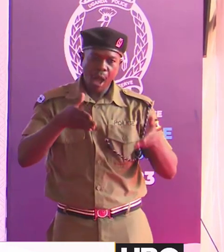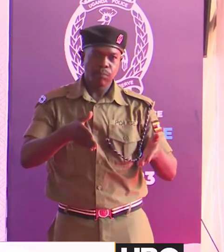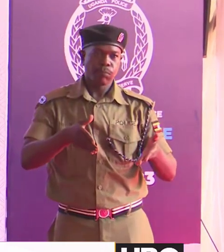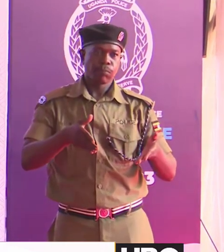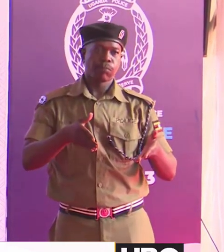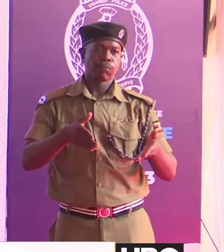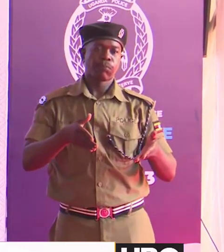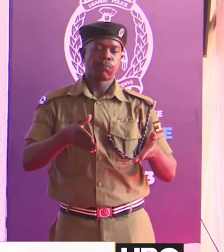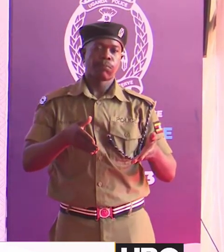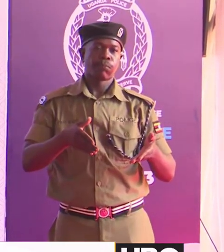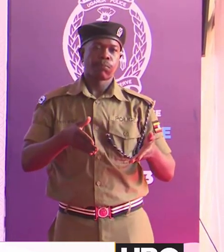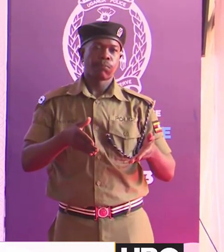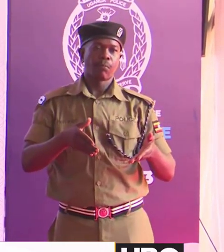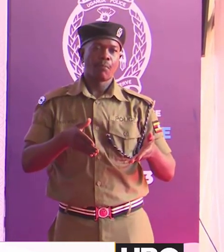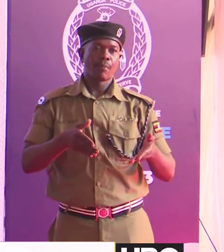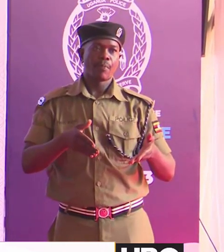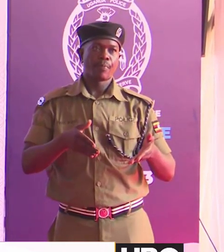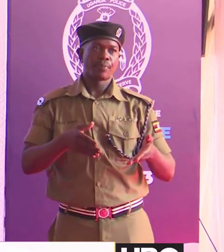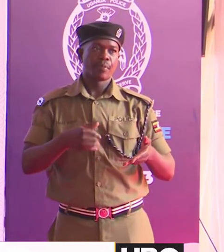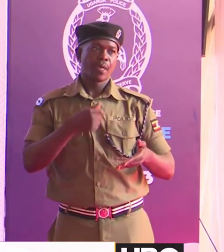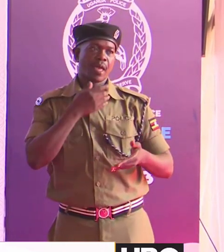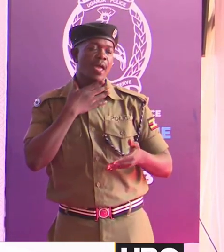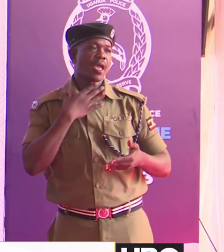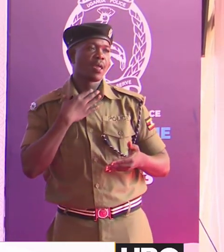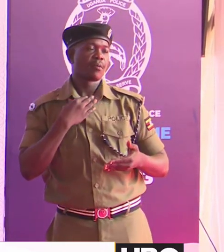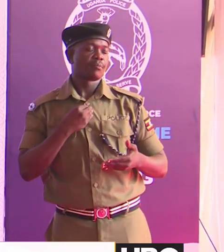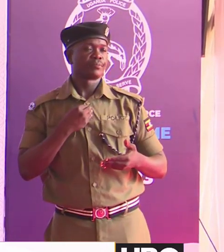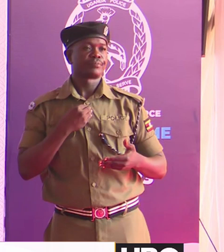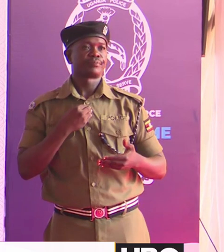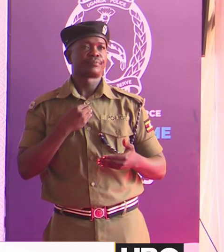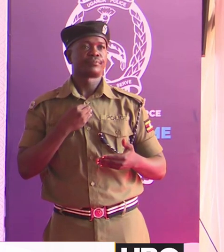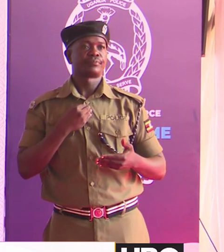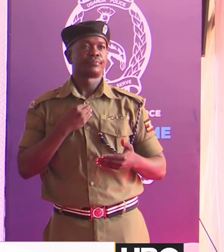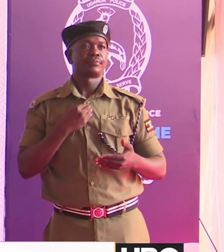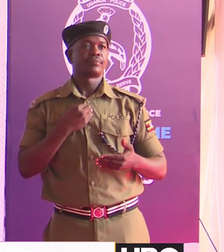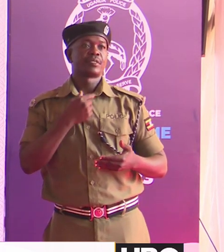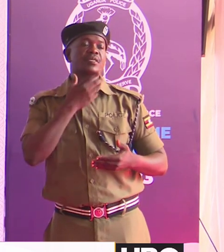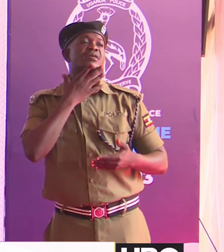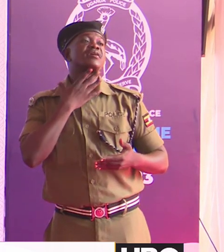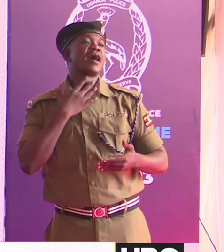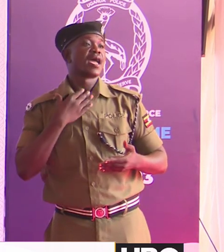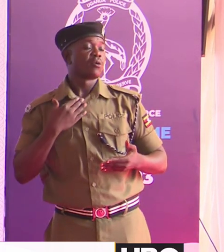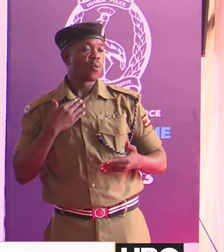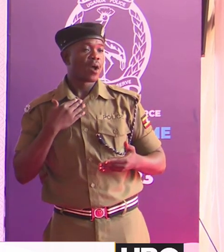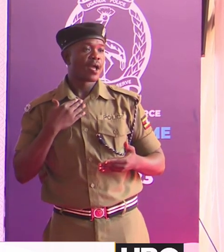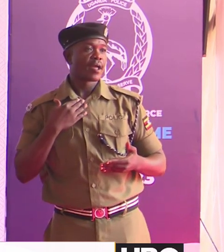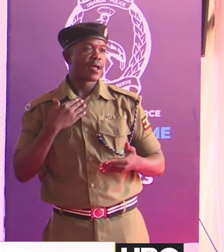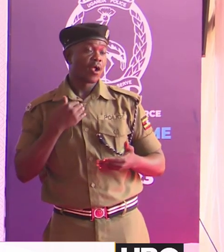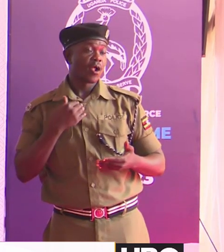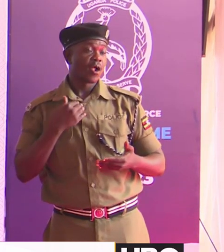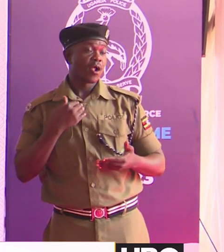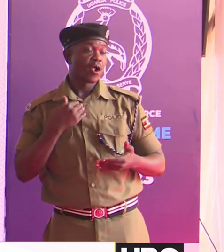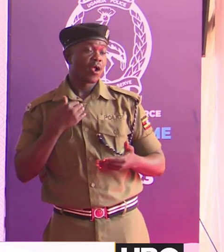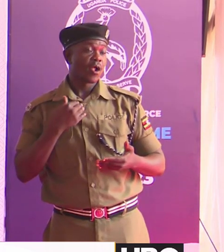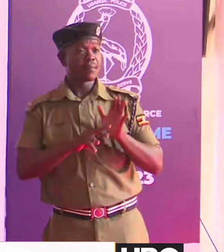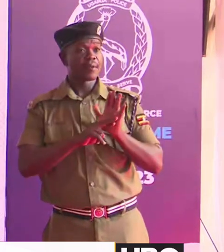time. I want to, on behalf, sir, of the colleagues whom you tasked us to put up